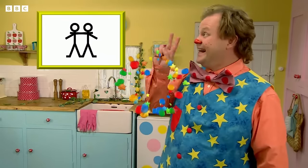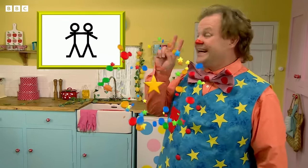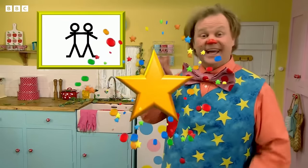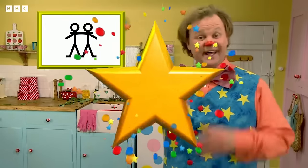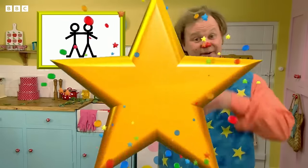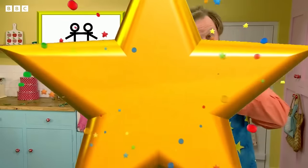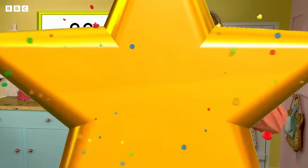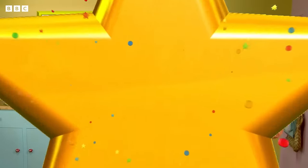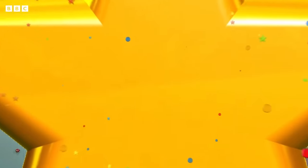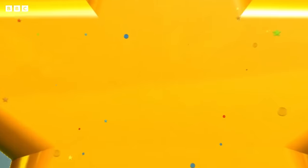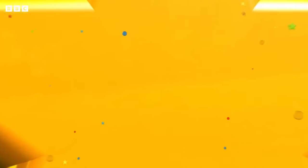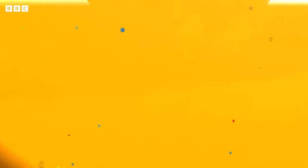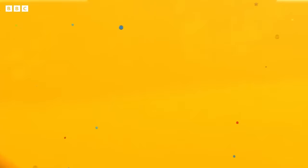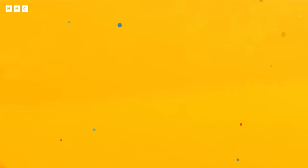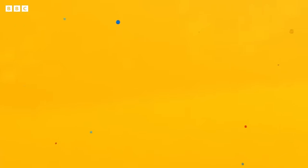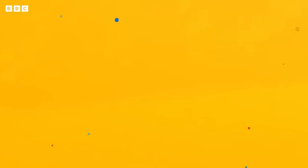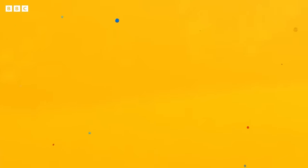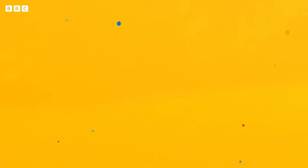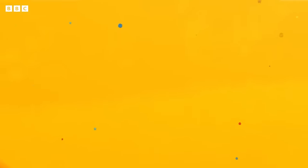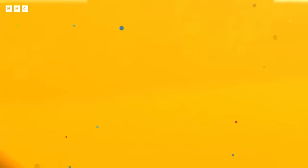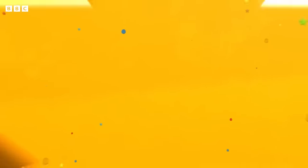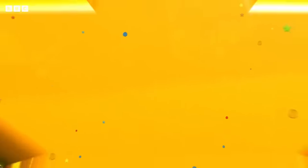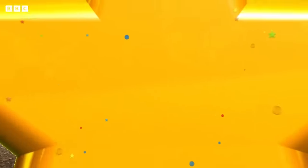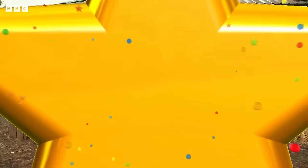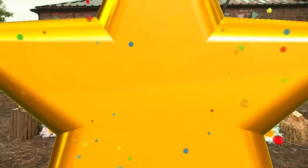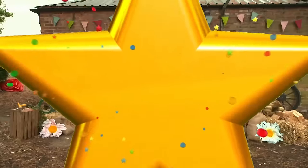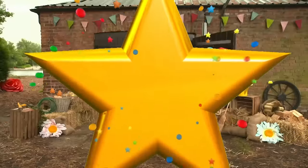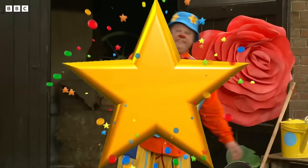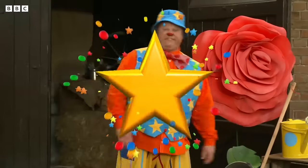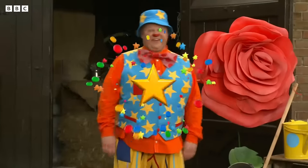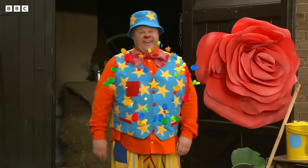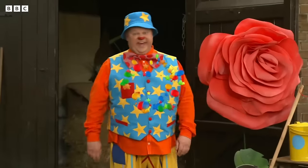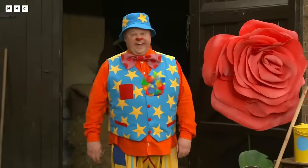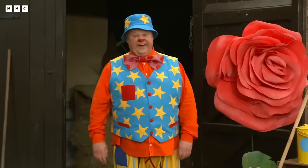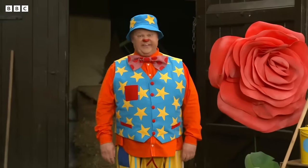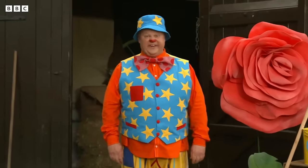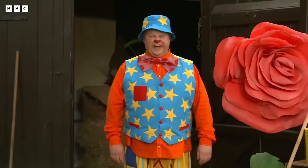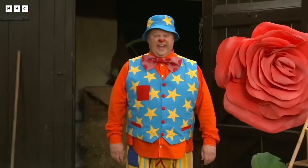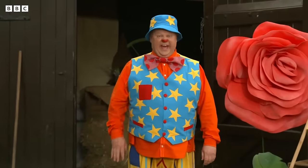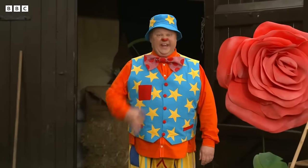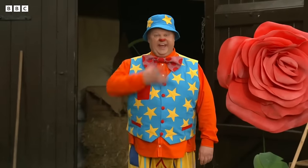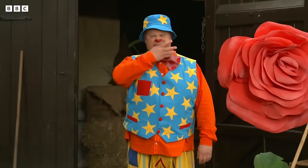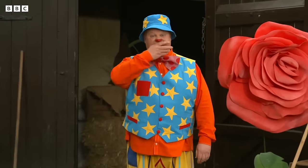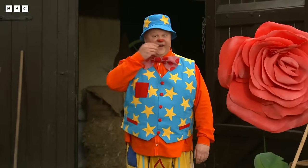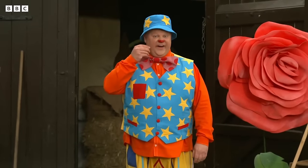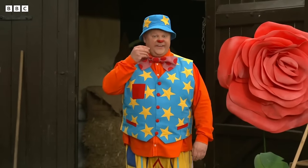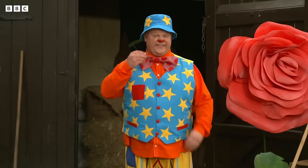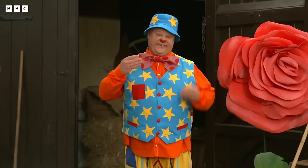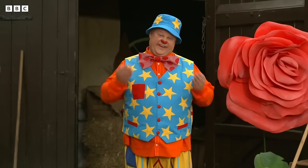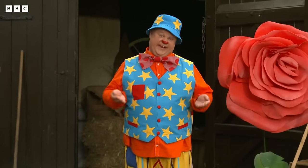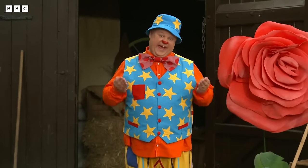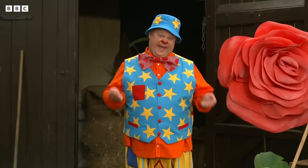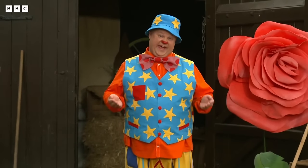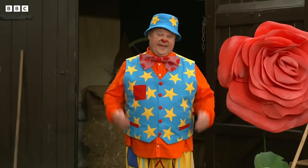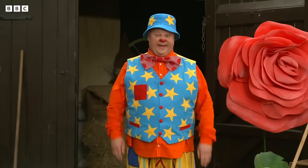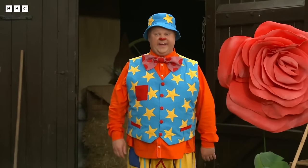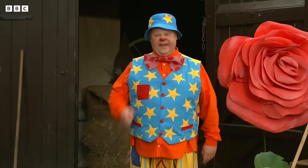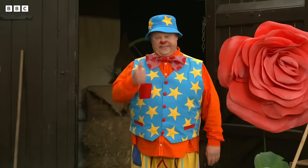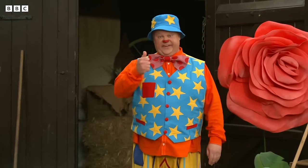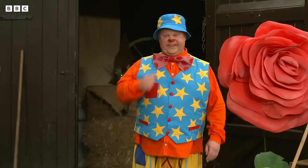look, friends. Oh, phew. It is hot today. It's a good